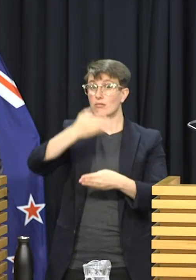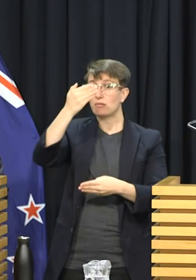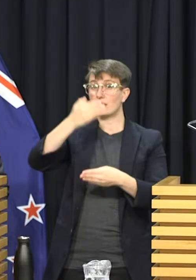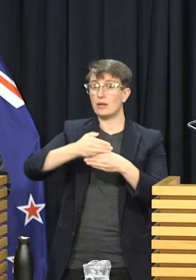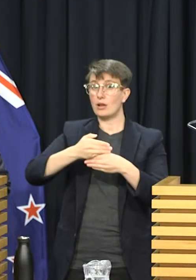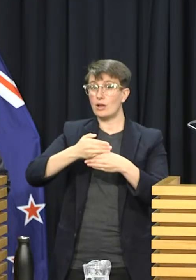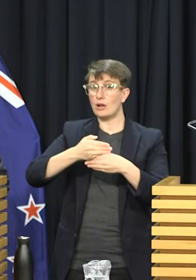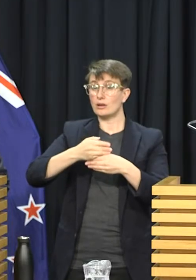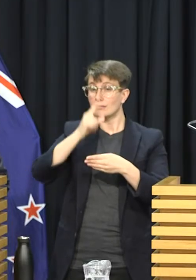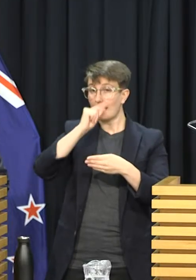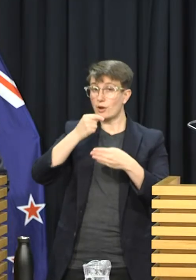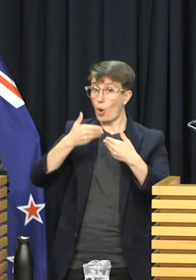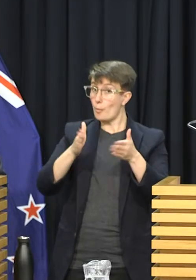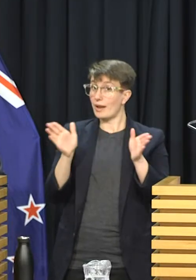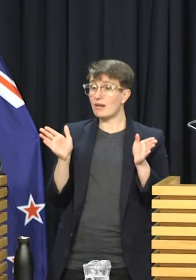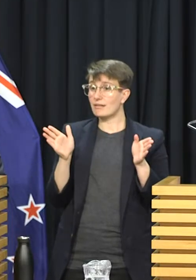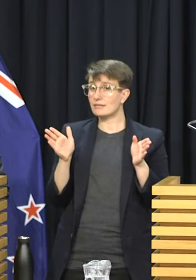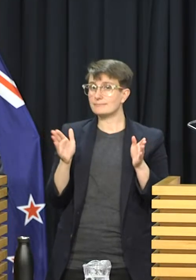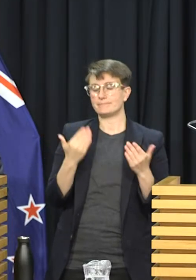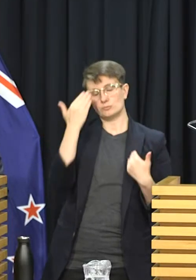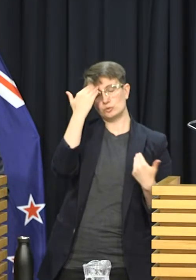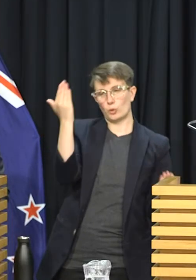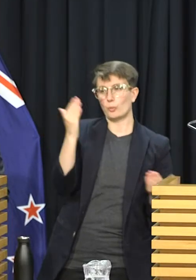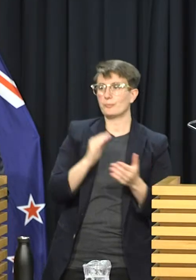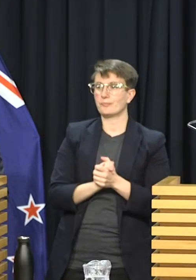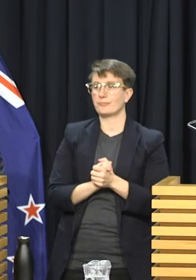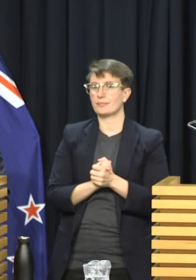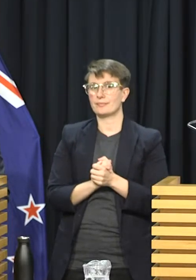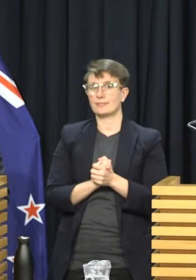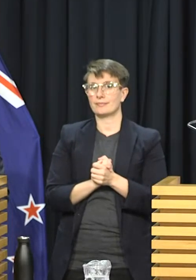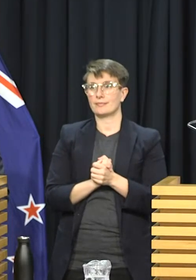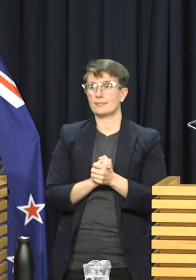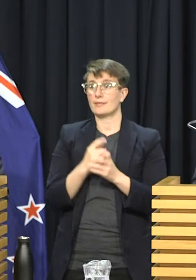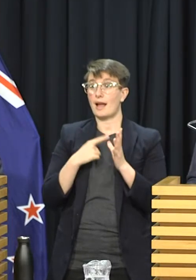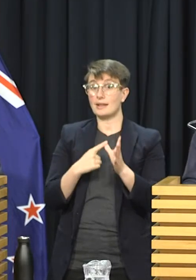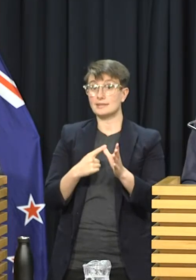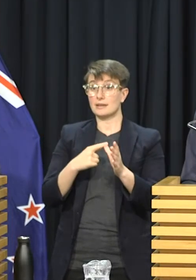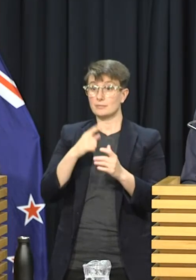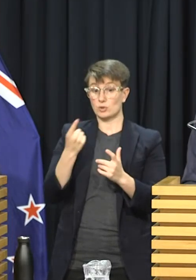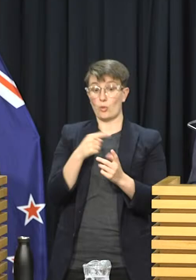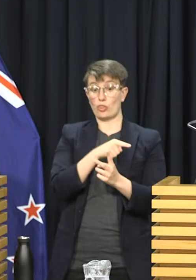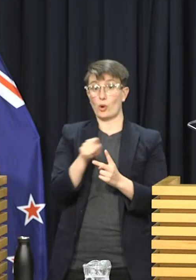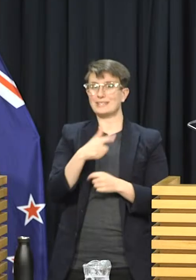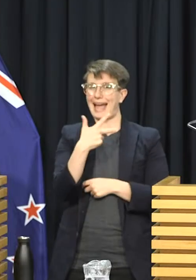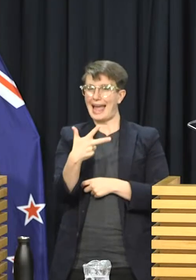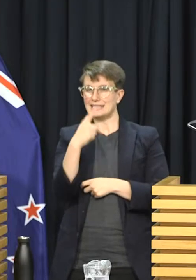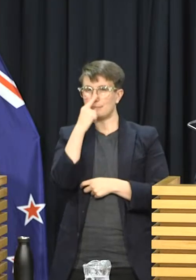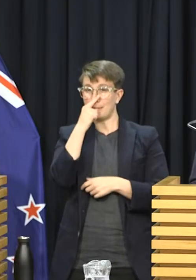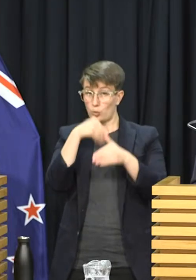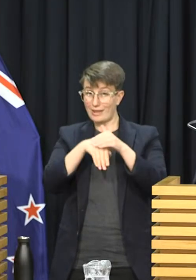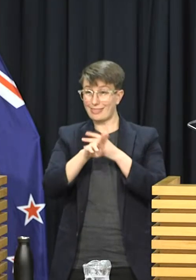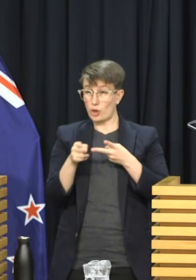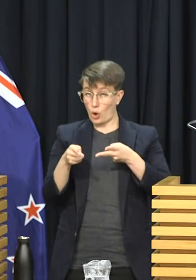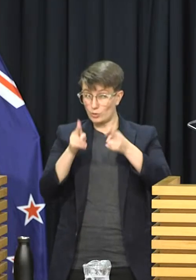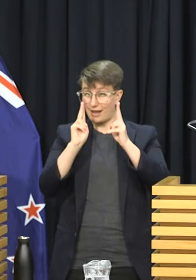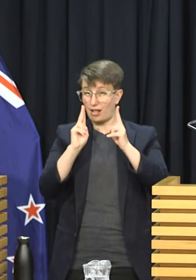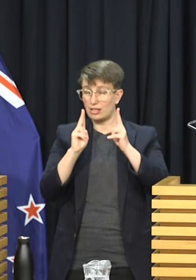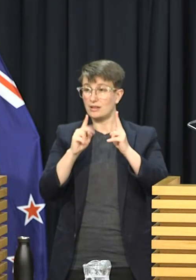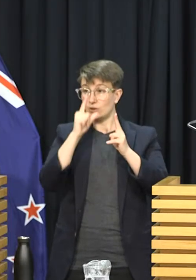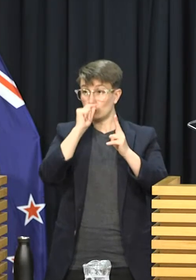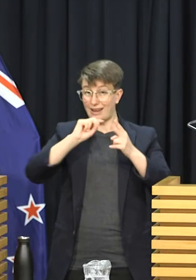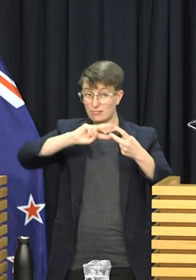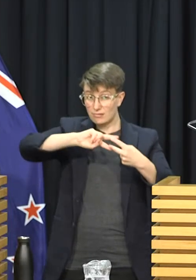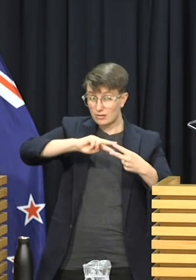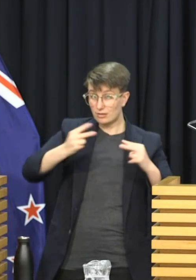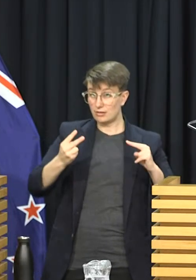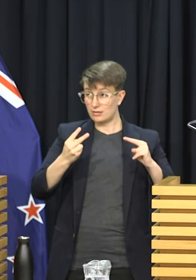get genomic sequencing from all of those 8 cases that have been in that hotel? Yes, we were able to, and actually associated with those 8, there were another